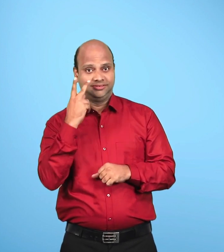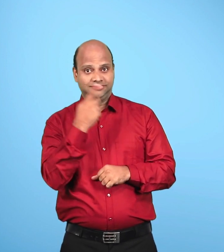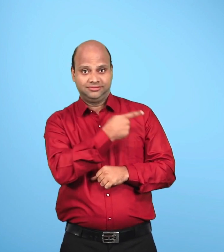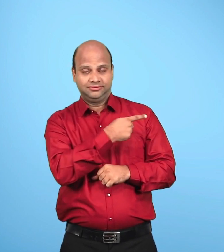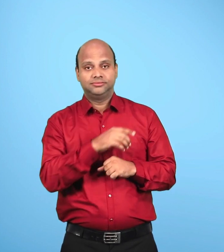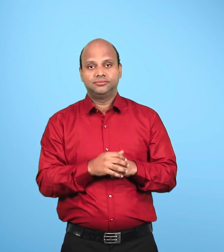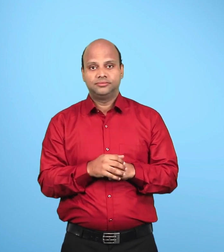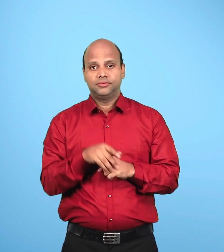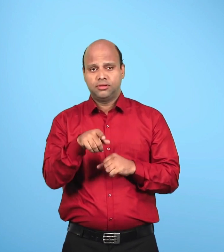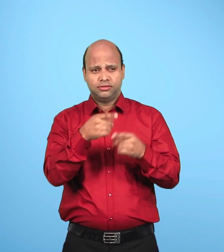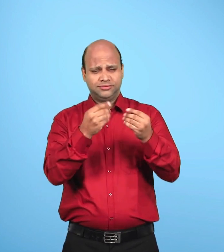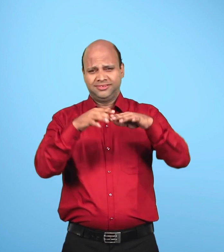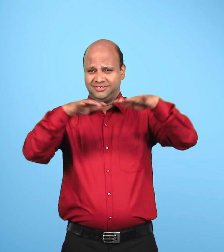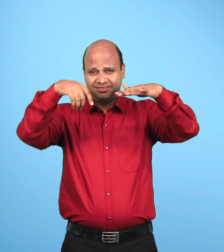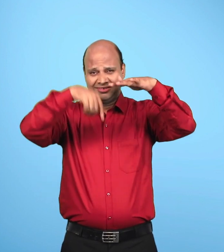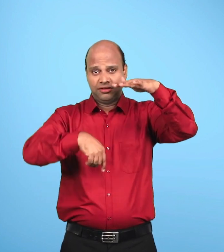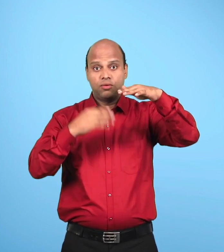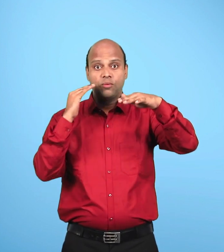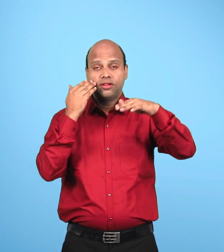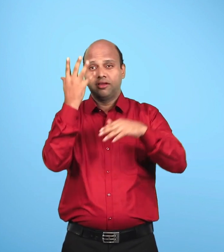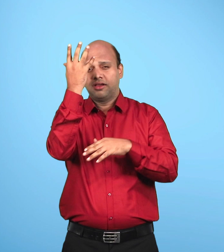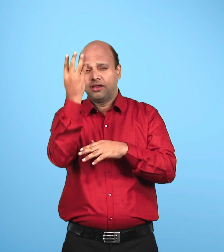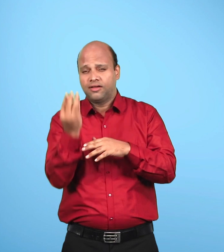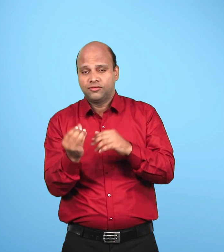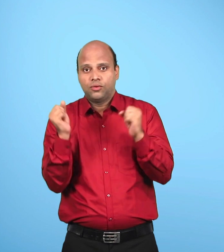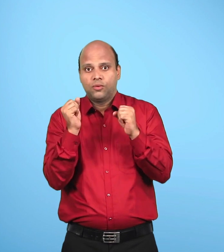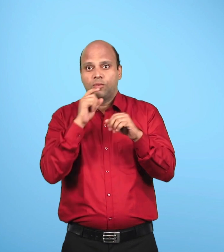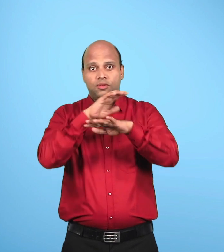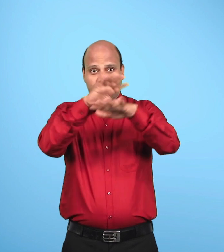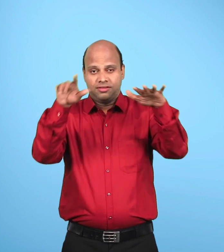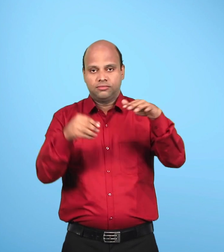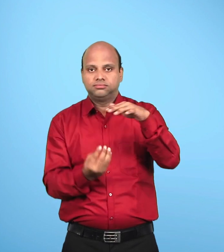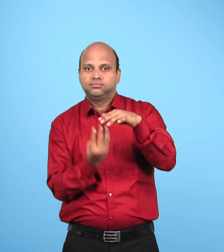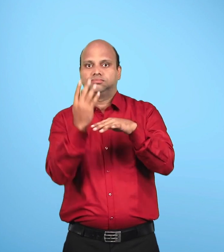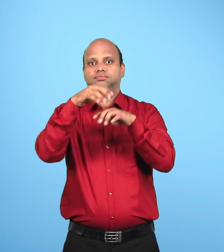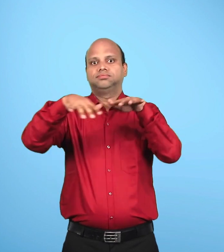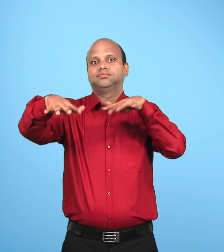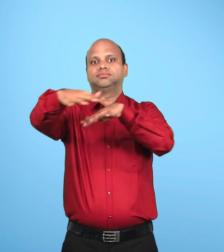9.4. These animals come out only during the night when it is cooler.